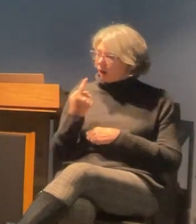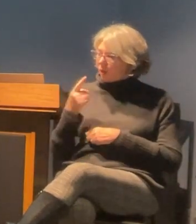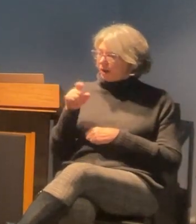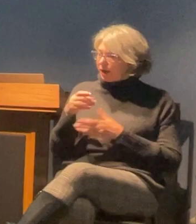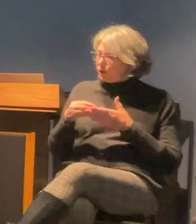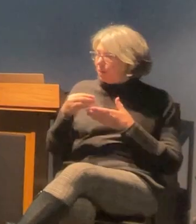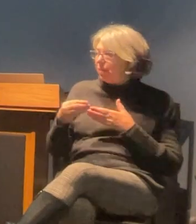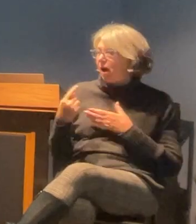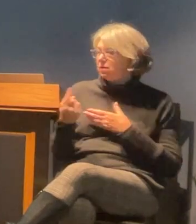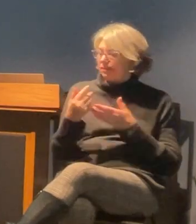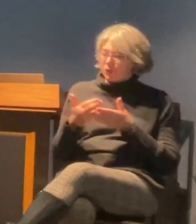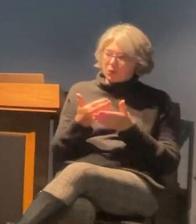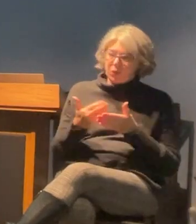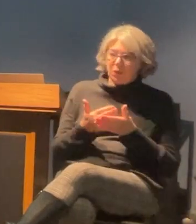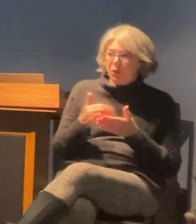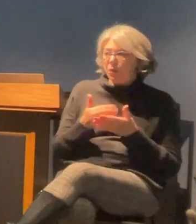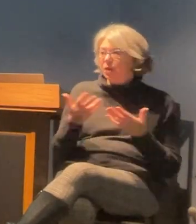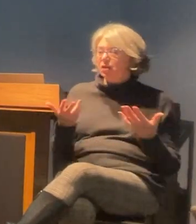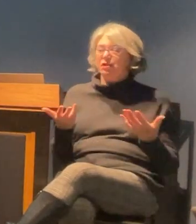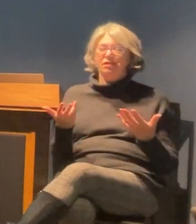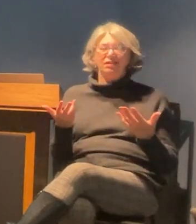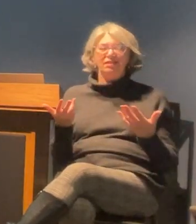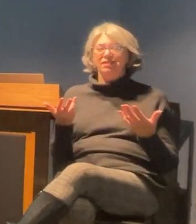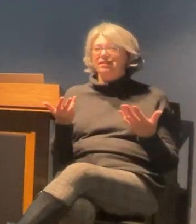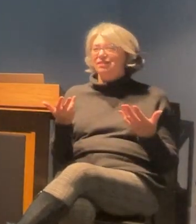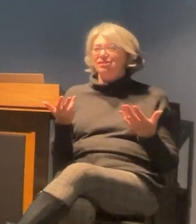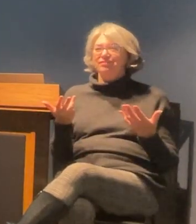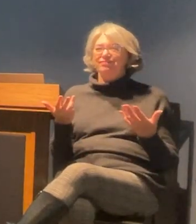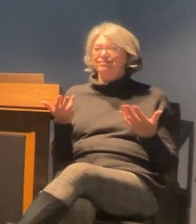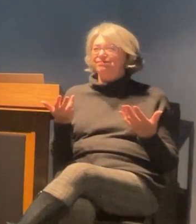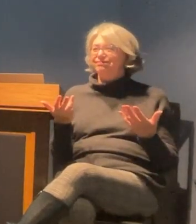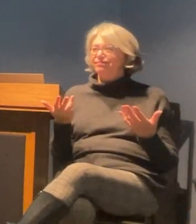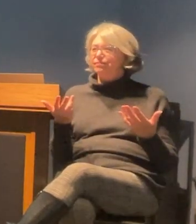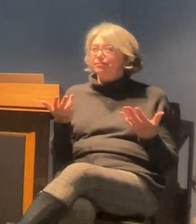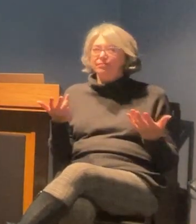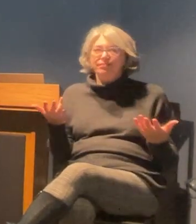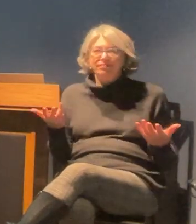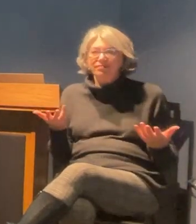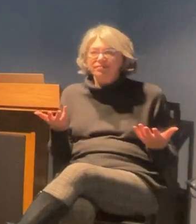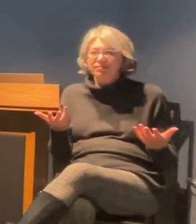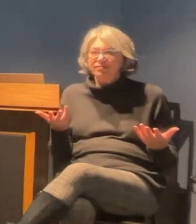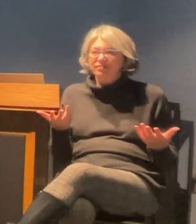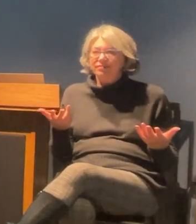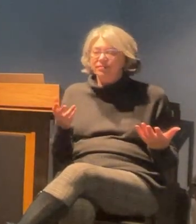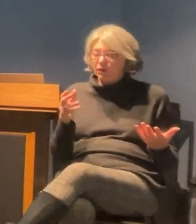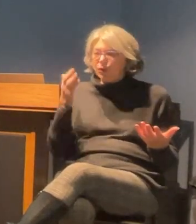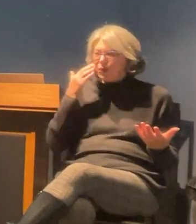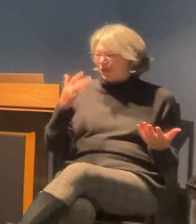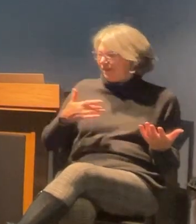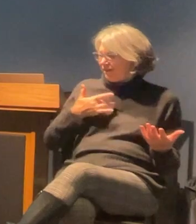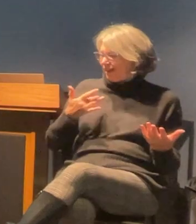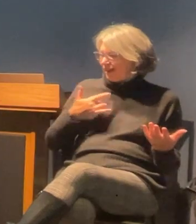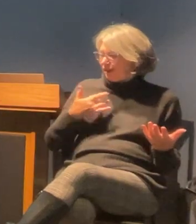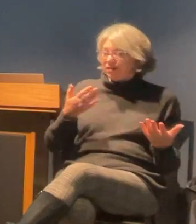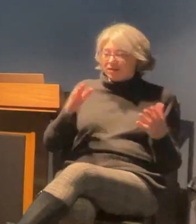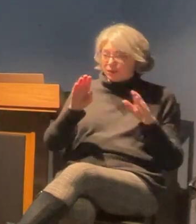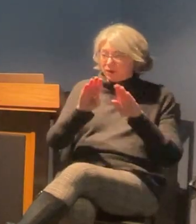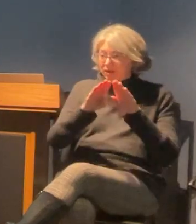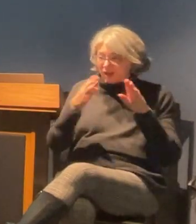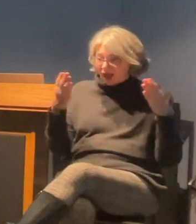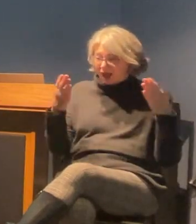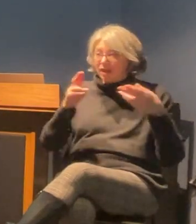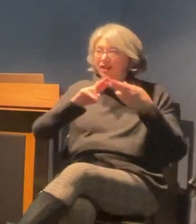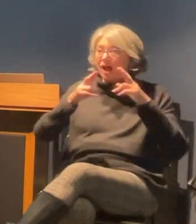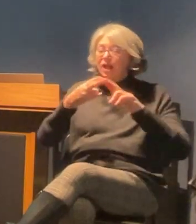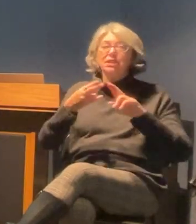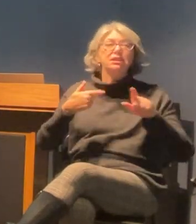to buy something new. And who doesn't know this feeling when you open your closet and you're like, I've